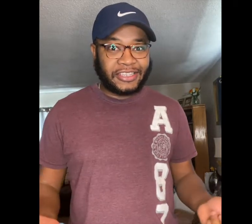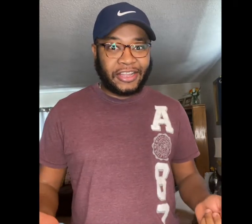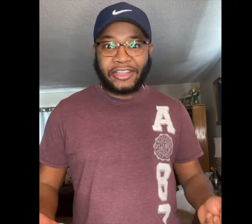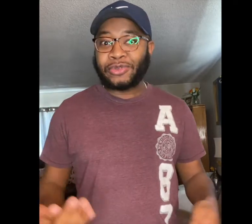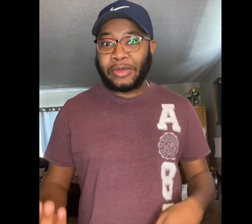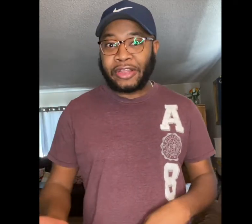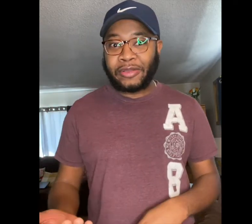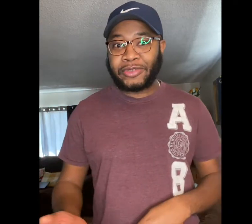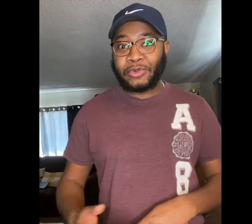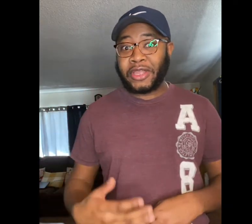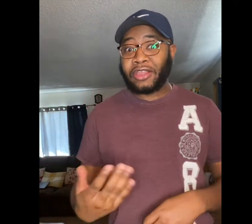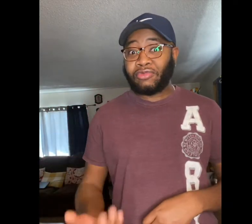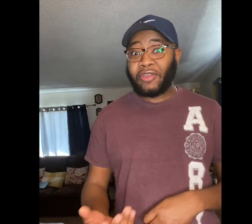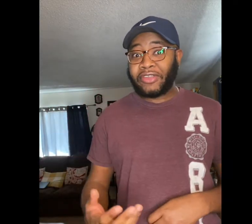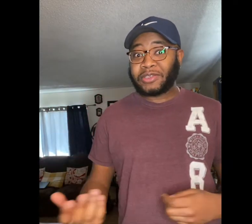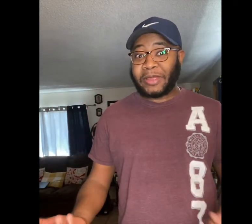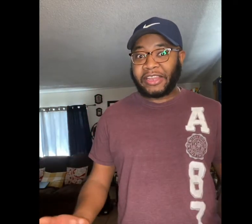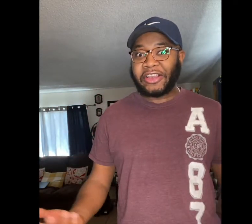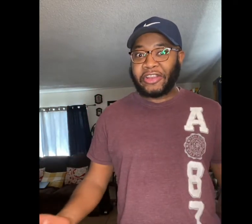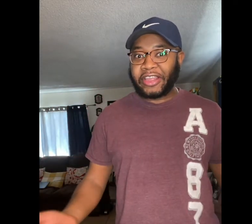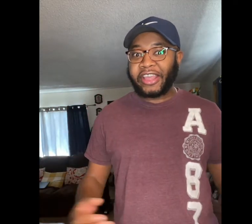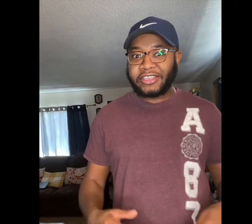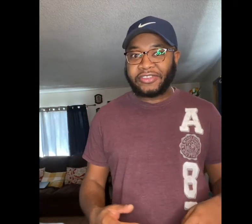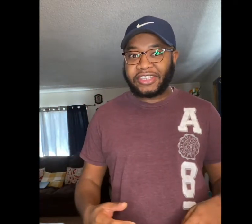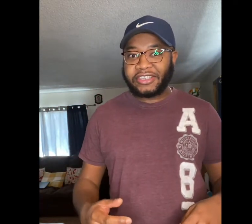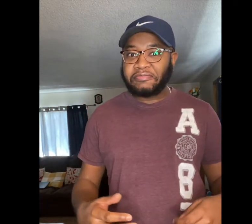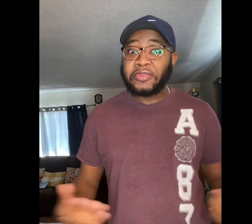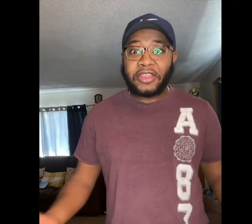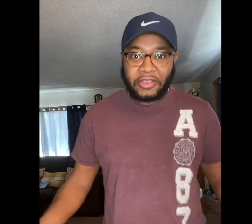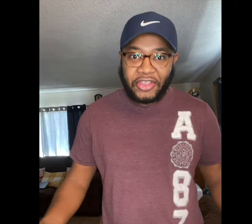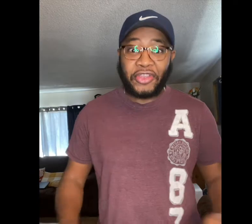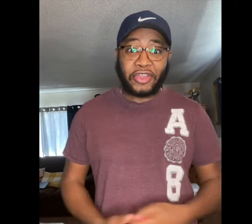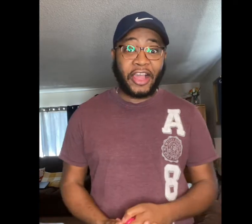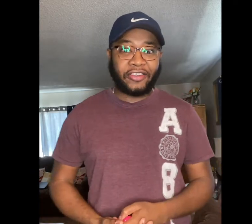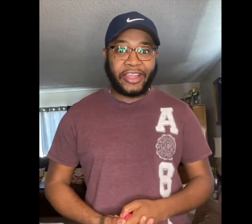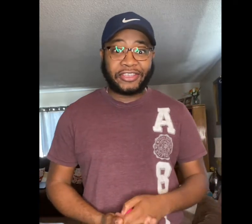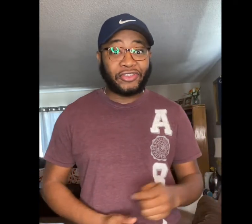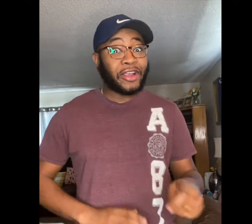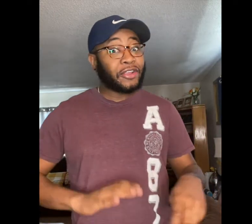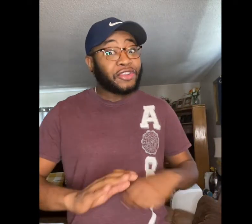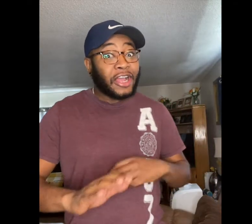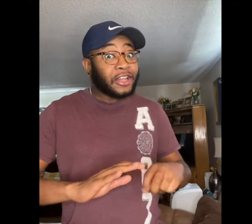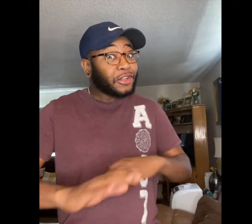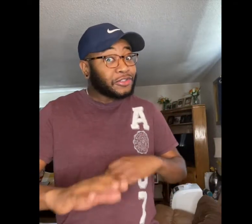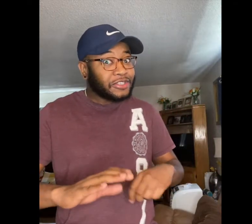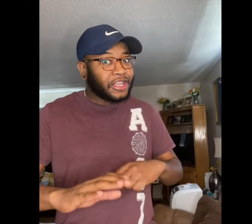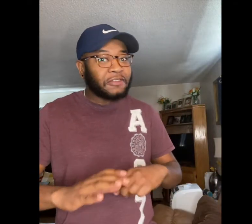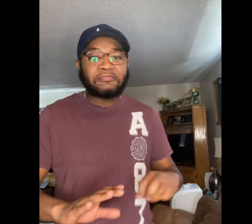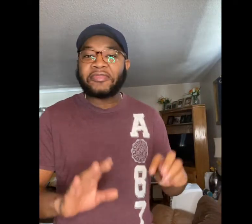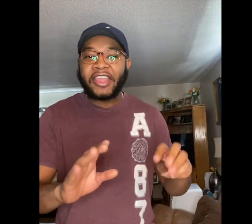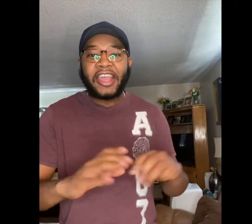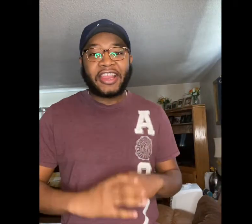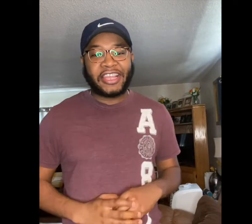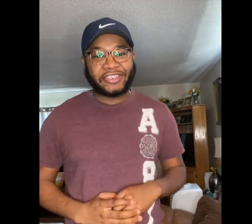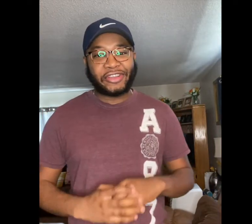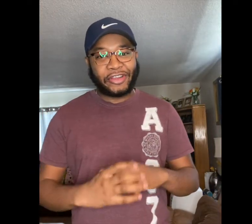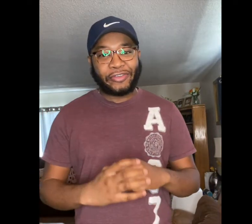scholars, welcome to week 3 of expanded learning activity, you thought right, or you got close to that, that's good enough for